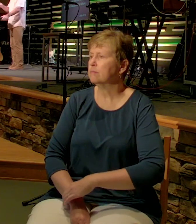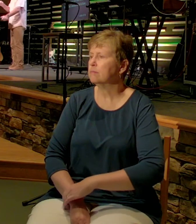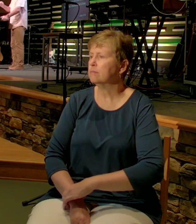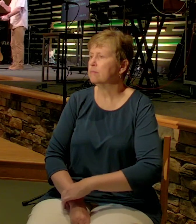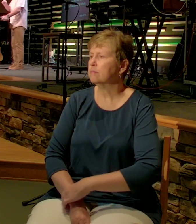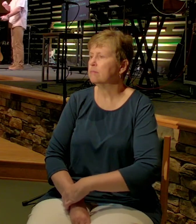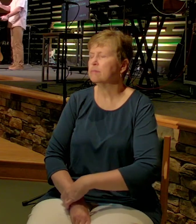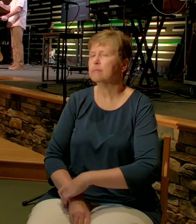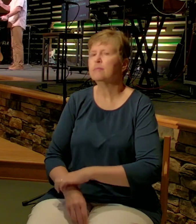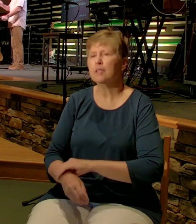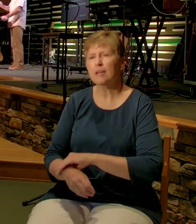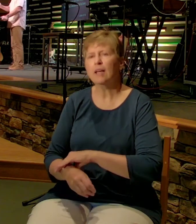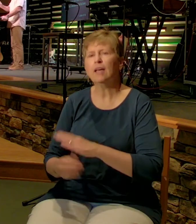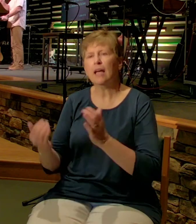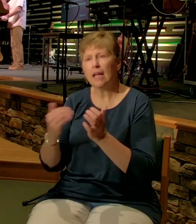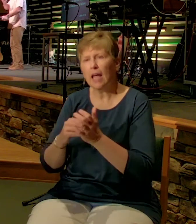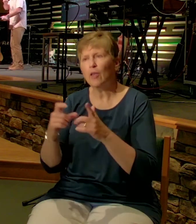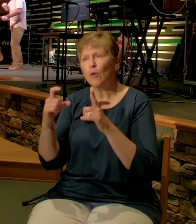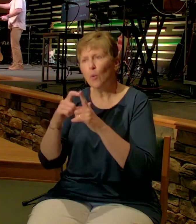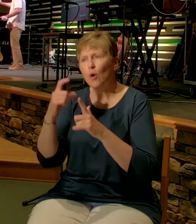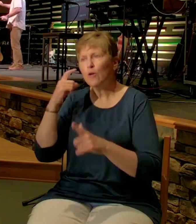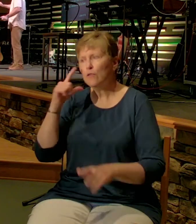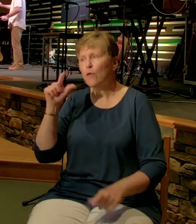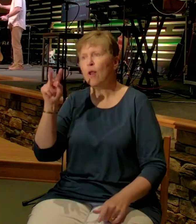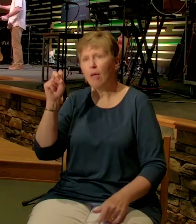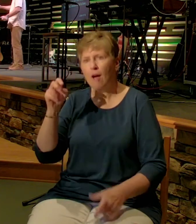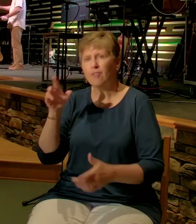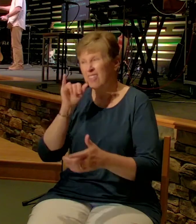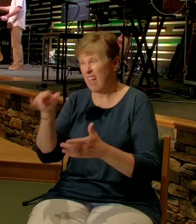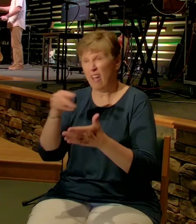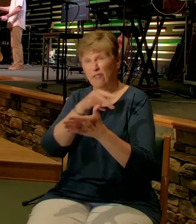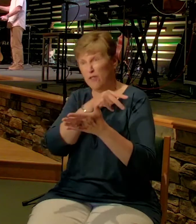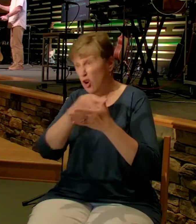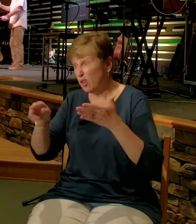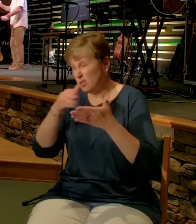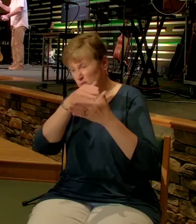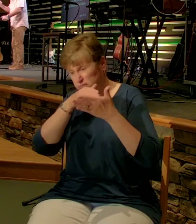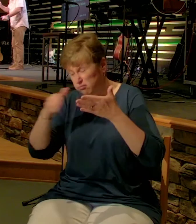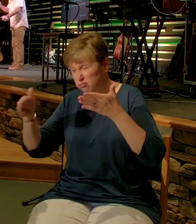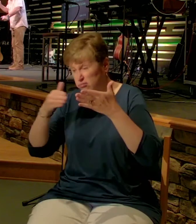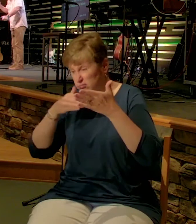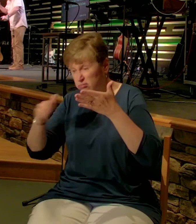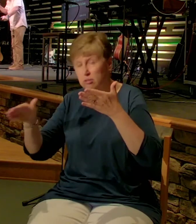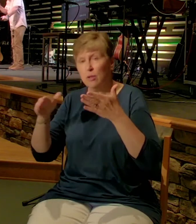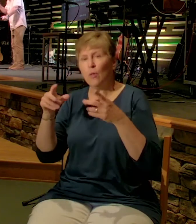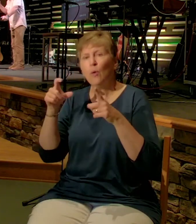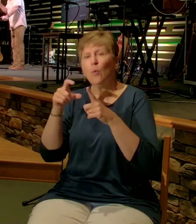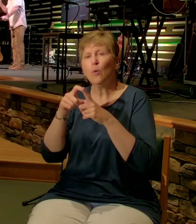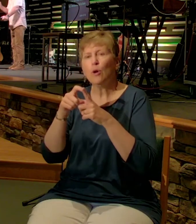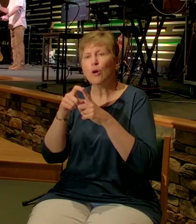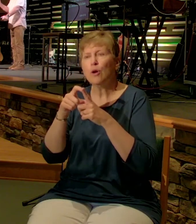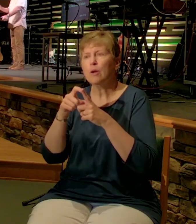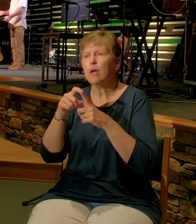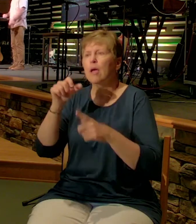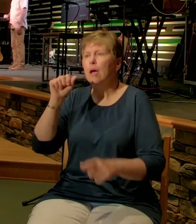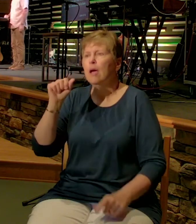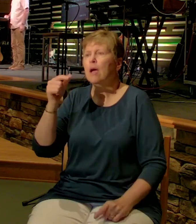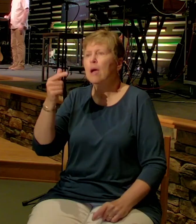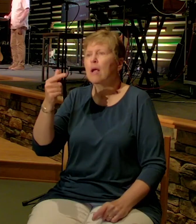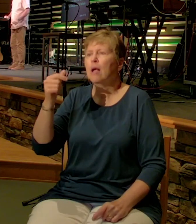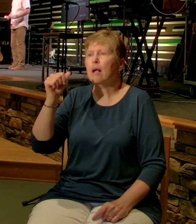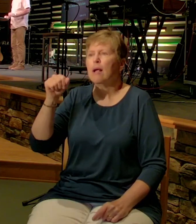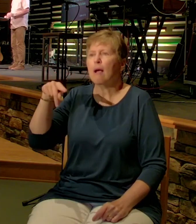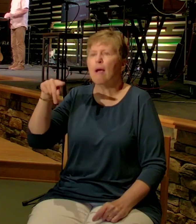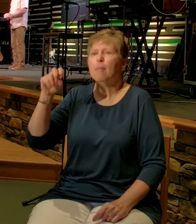once again, the word for love in that entire verse, again, it's the word agape.